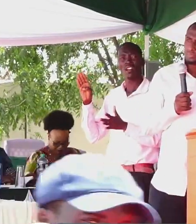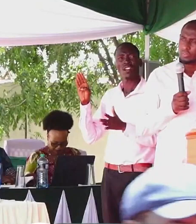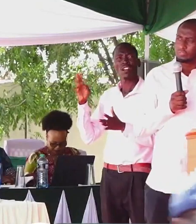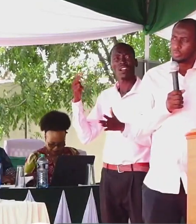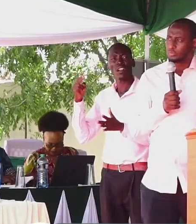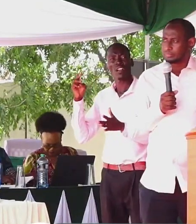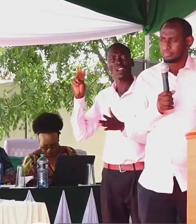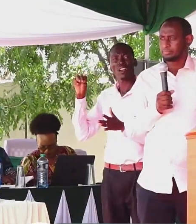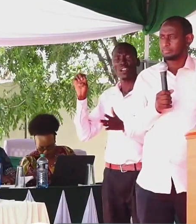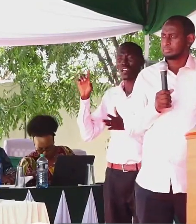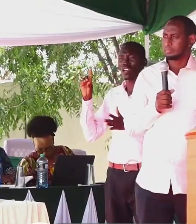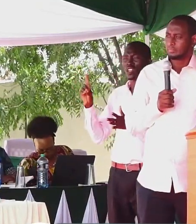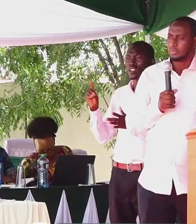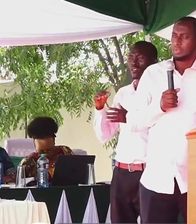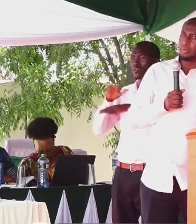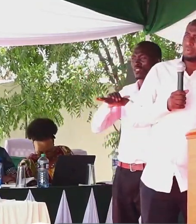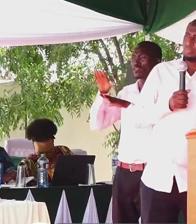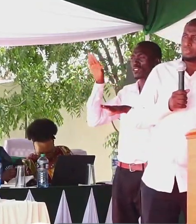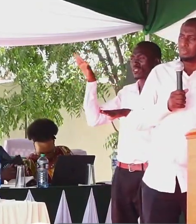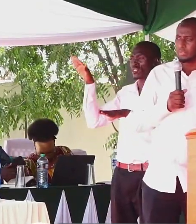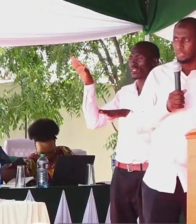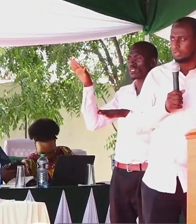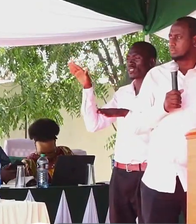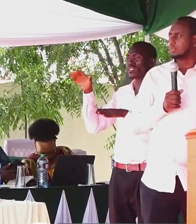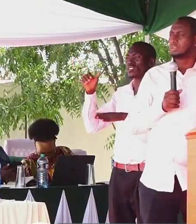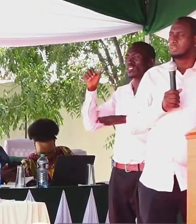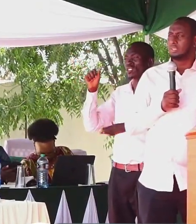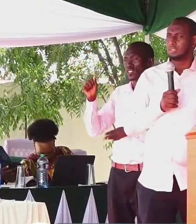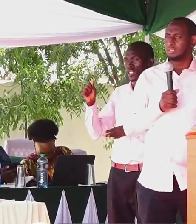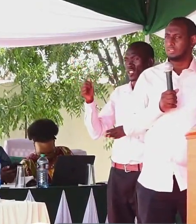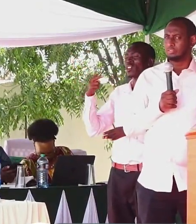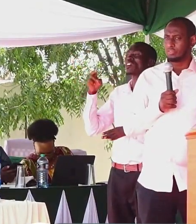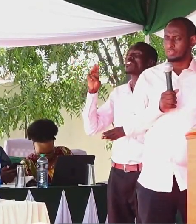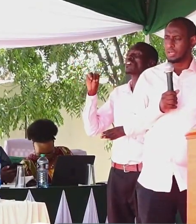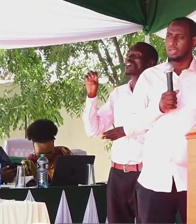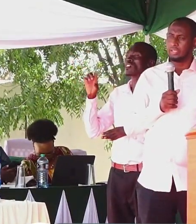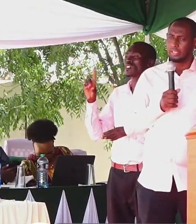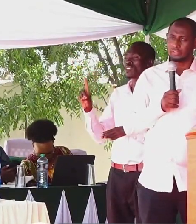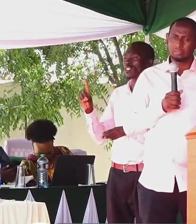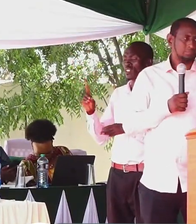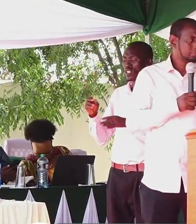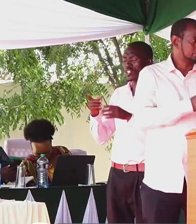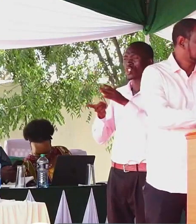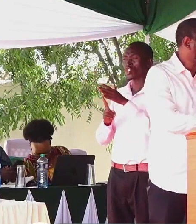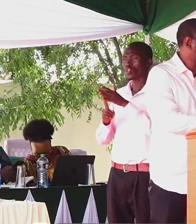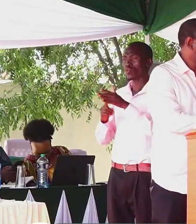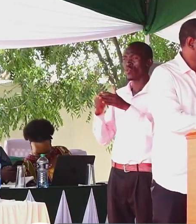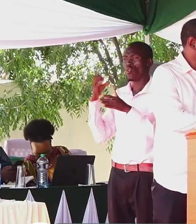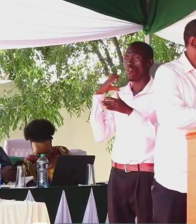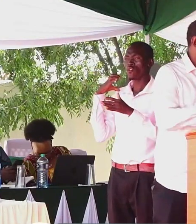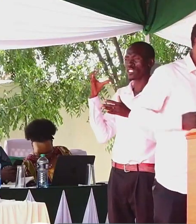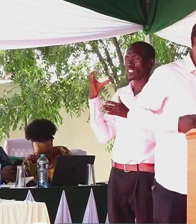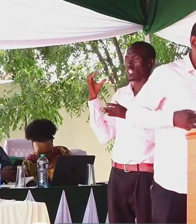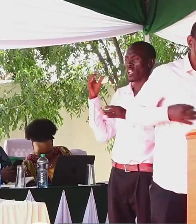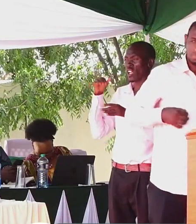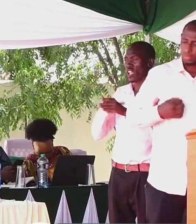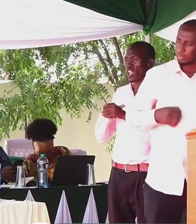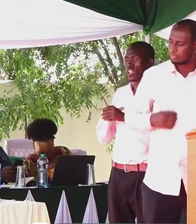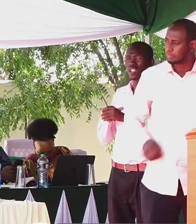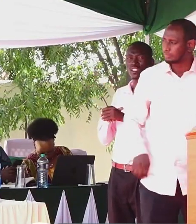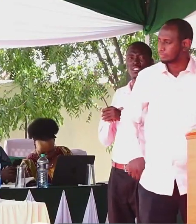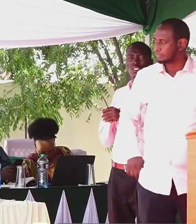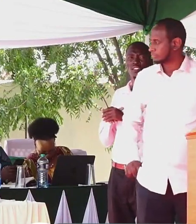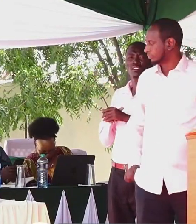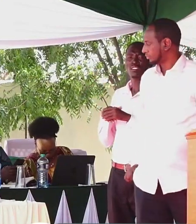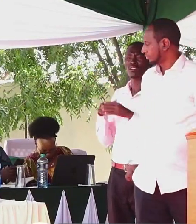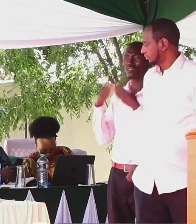Good afternoon. I'm Ahmed Bashir, Chief of SAR Education. I have also come